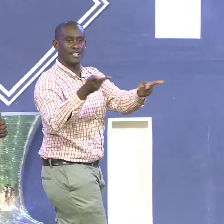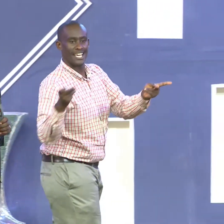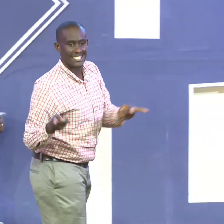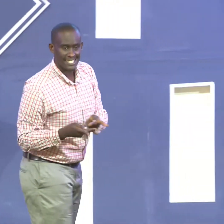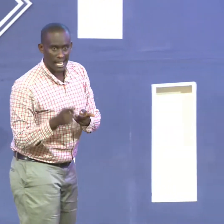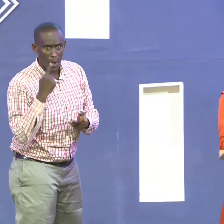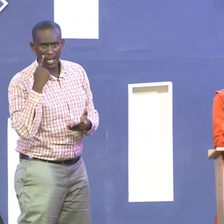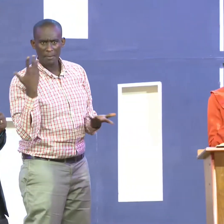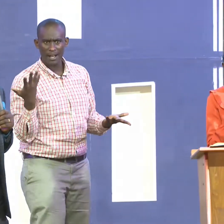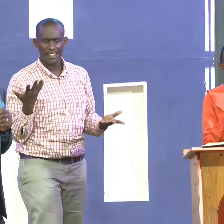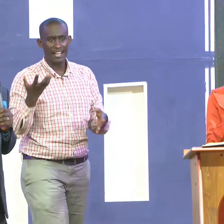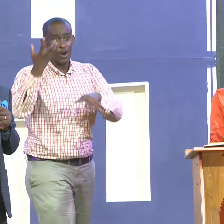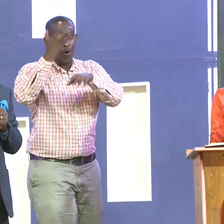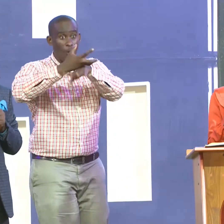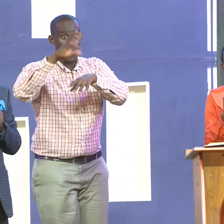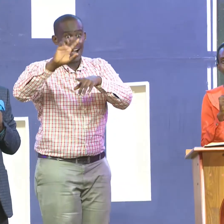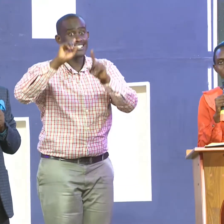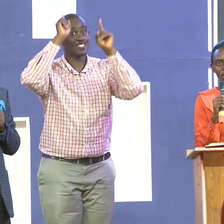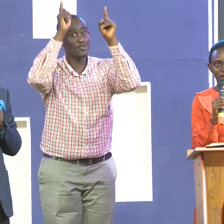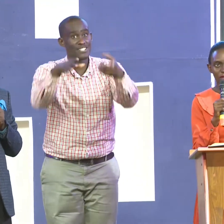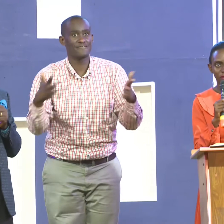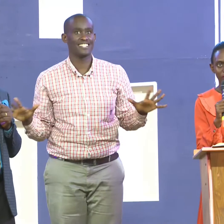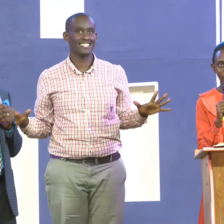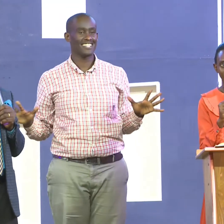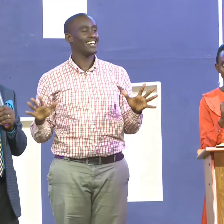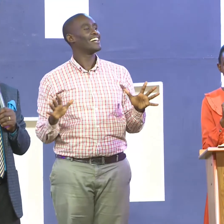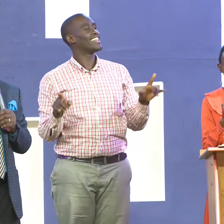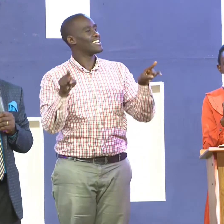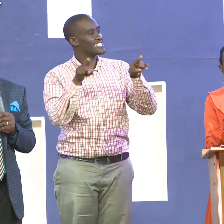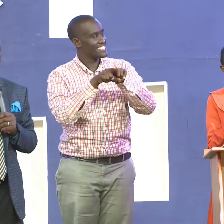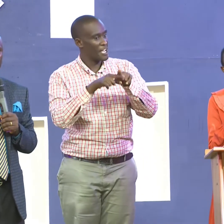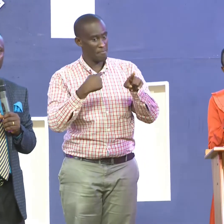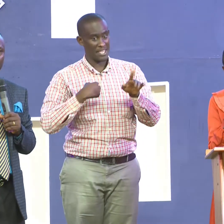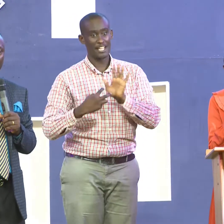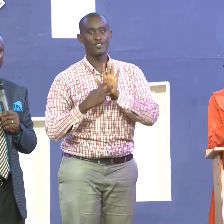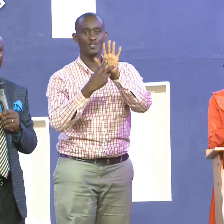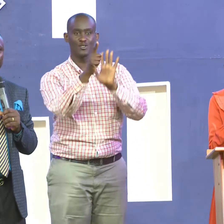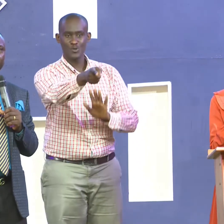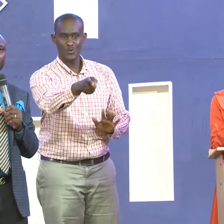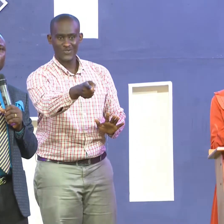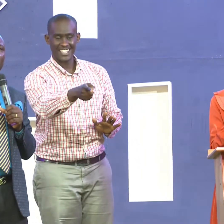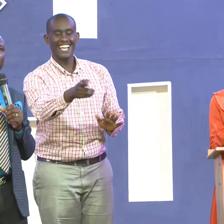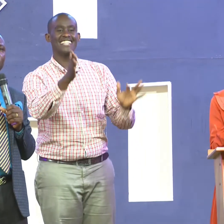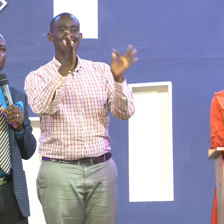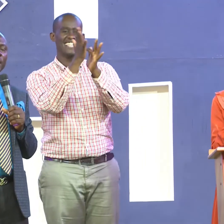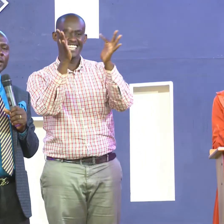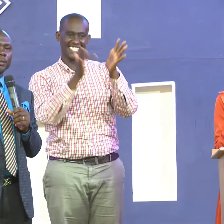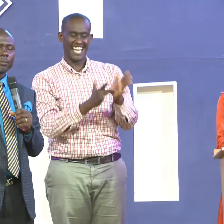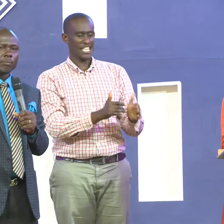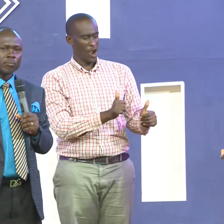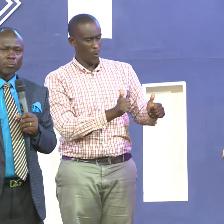they would go, they would find the rock. He is the one I'm introducing to you.